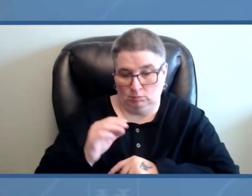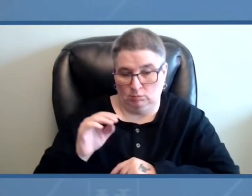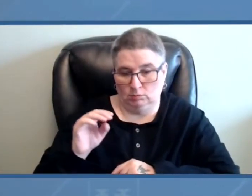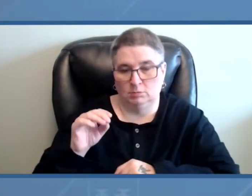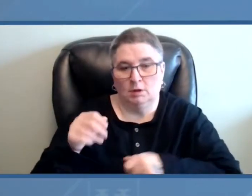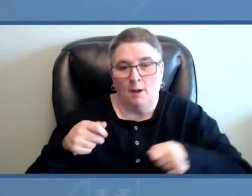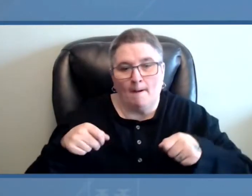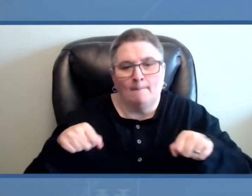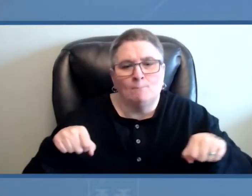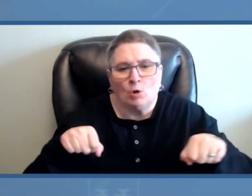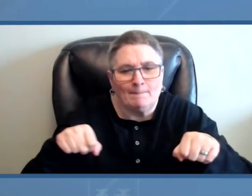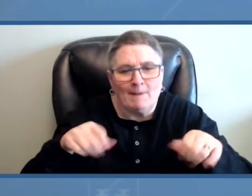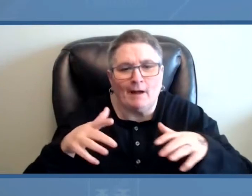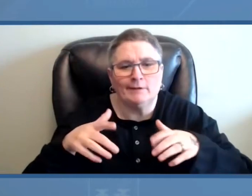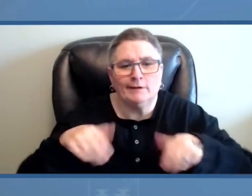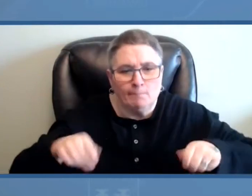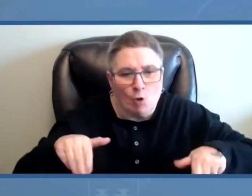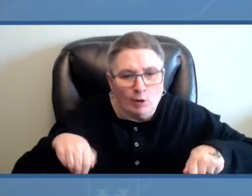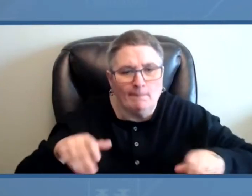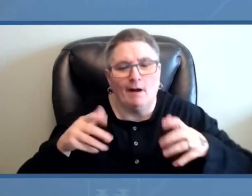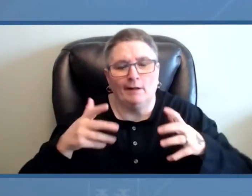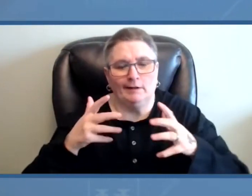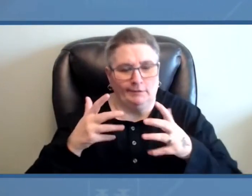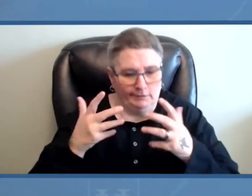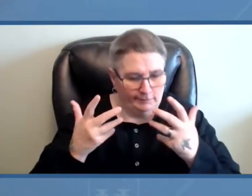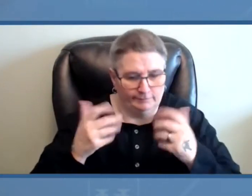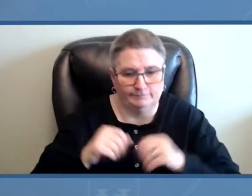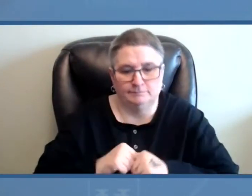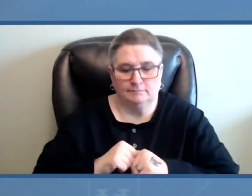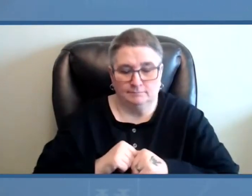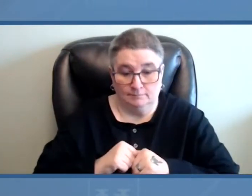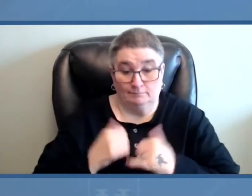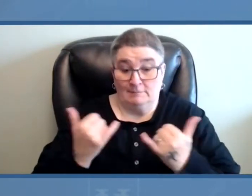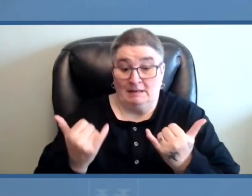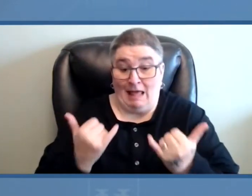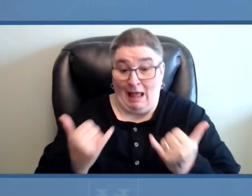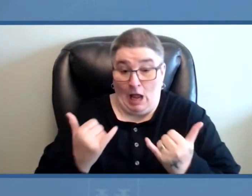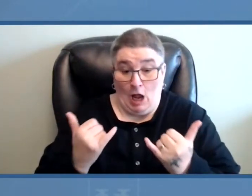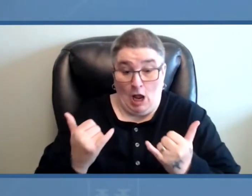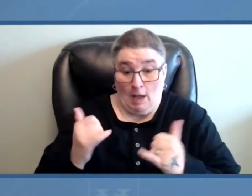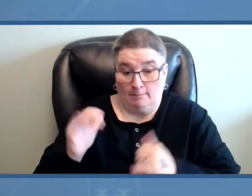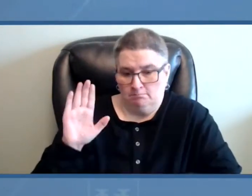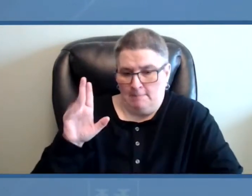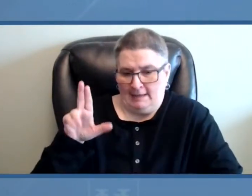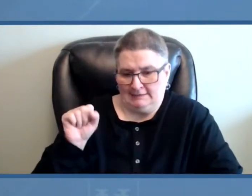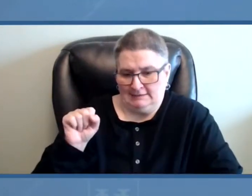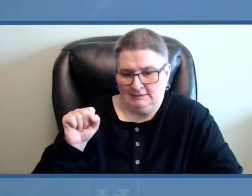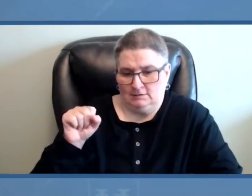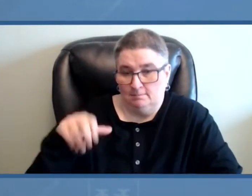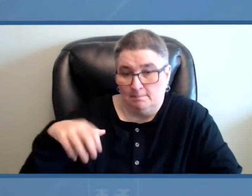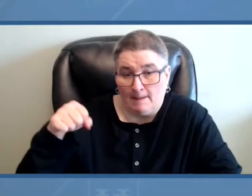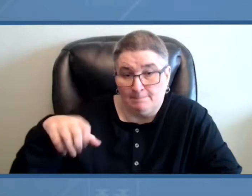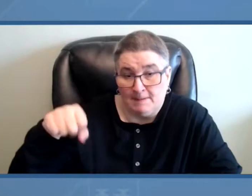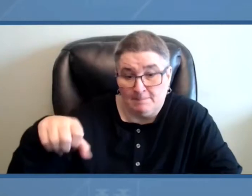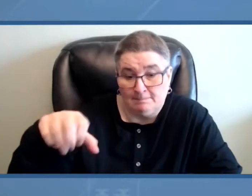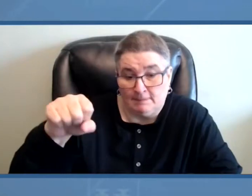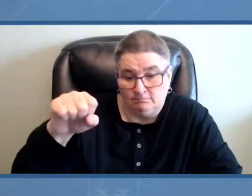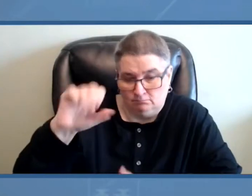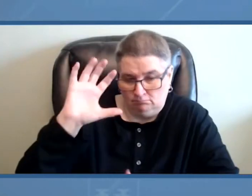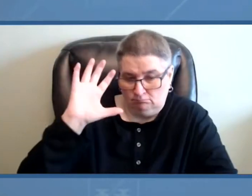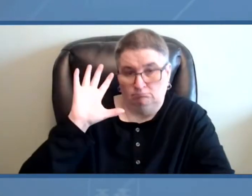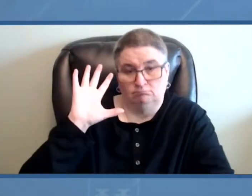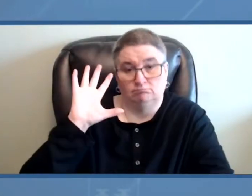system also features more than 1,500 accessible bus stops, and we are committed